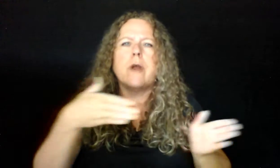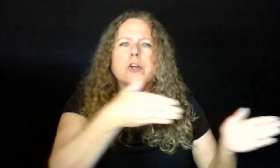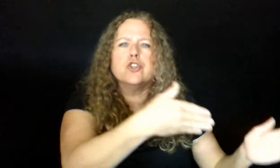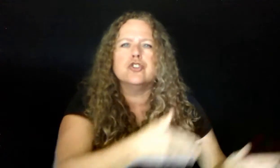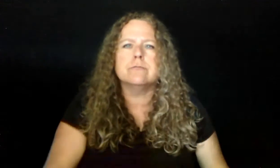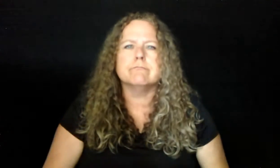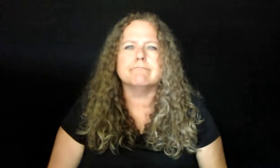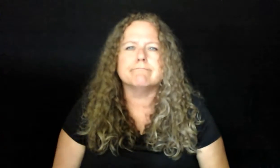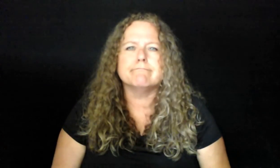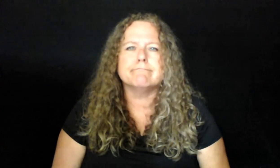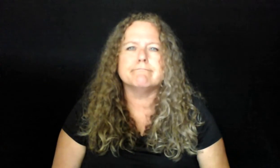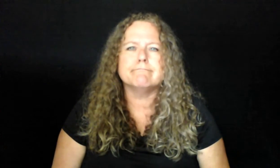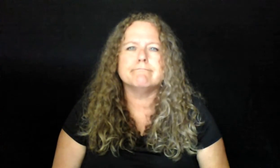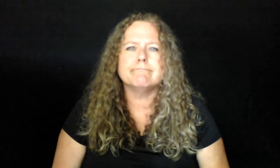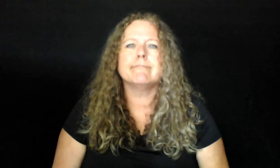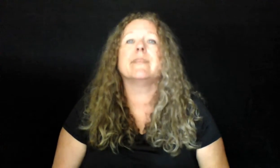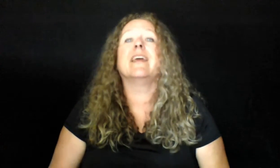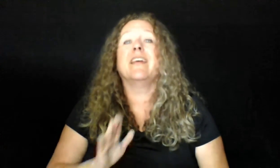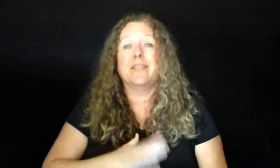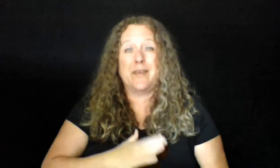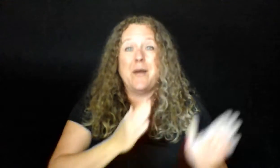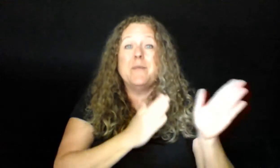stories, they've been blown off course by a storm.